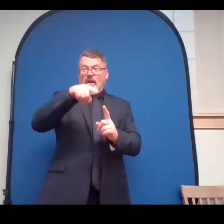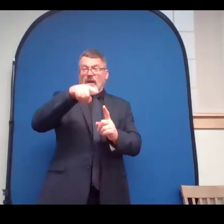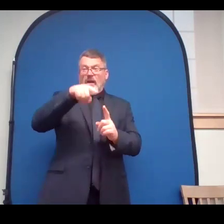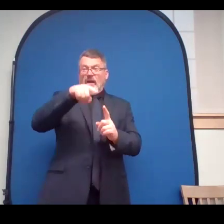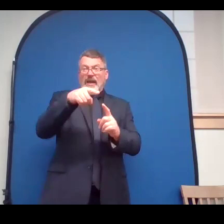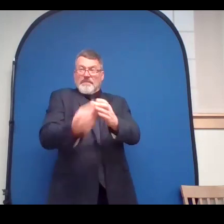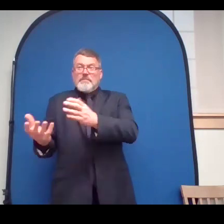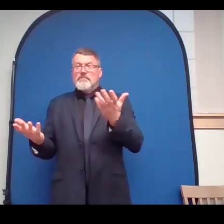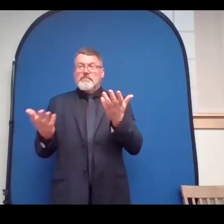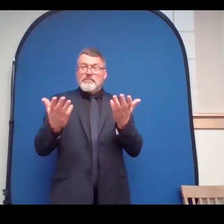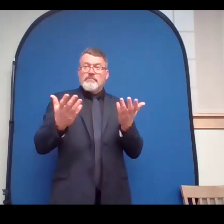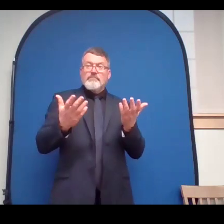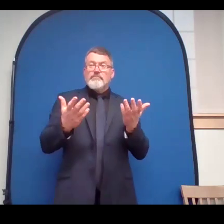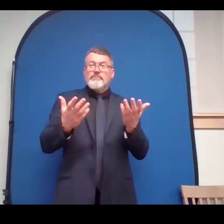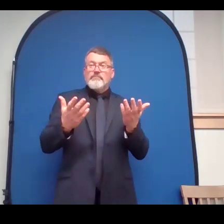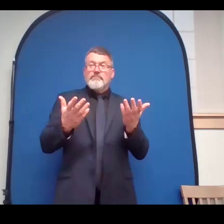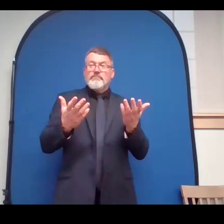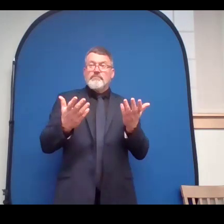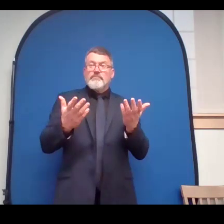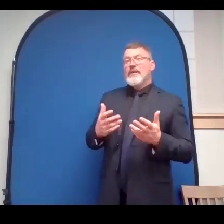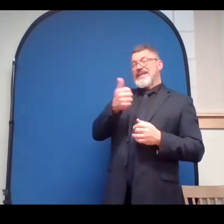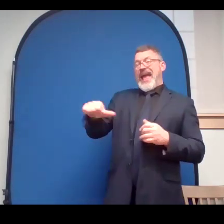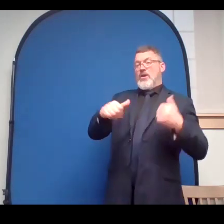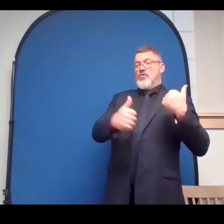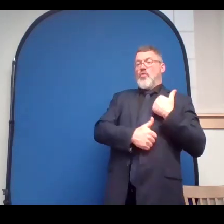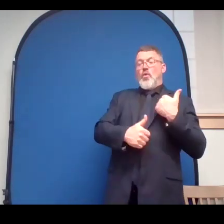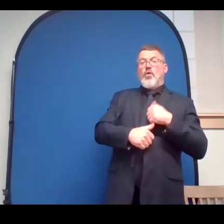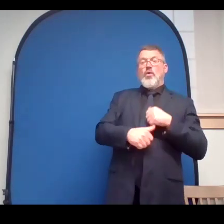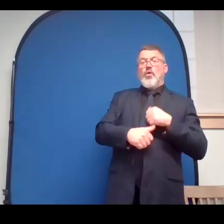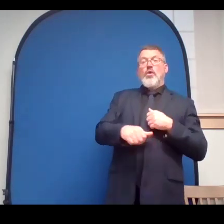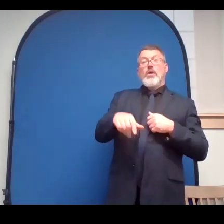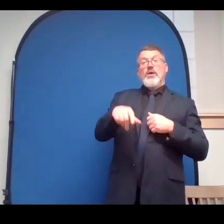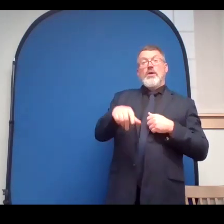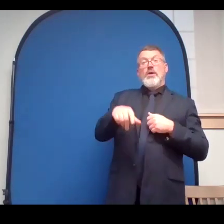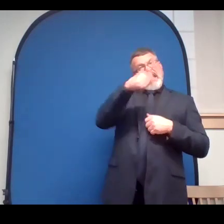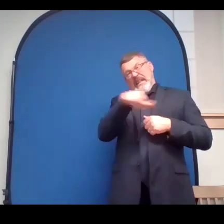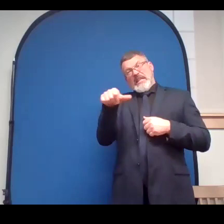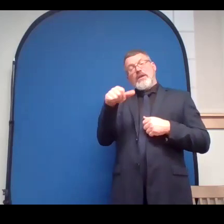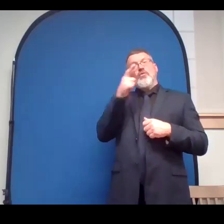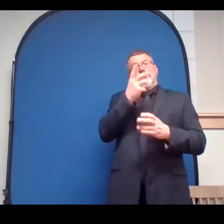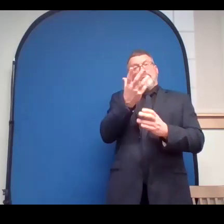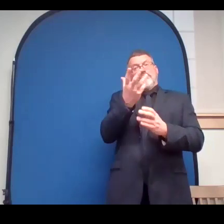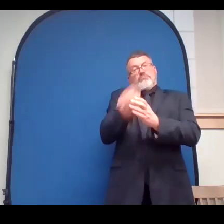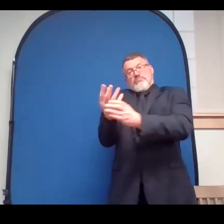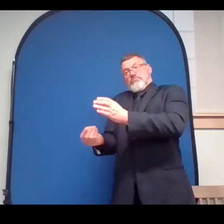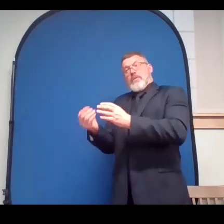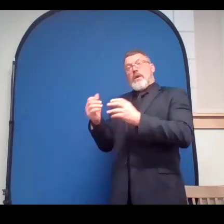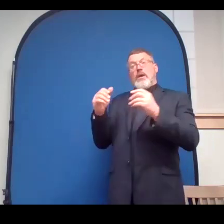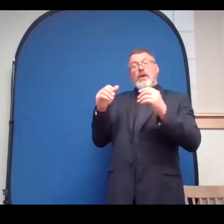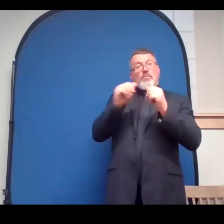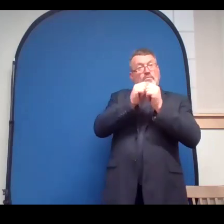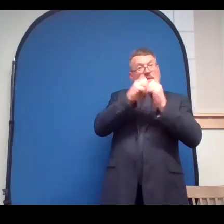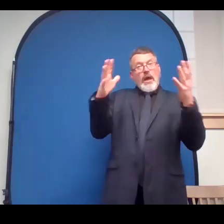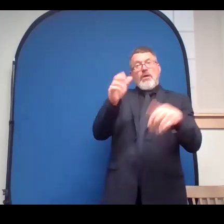Any soldier who gets used or unauthorized absence from drill weekend, we send out letters,